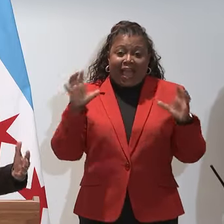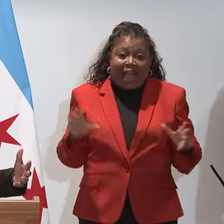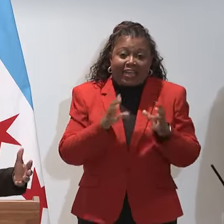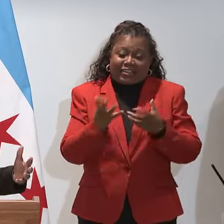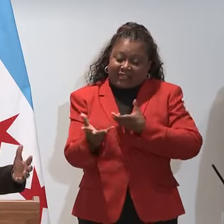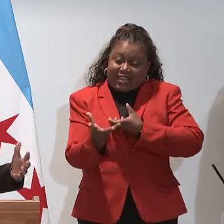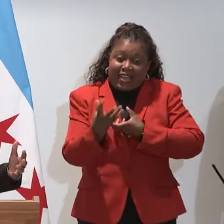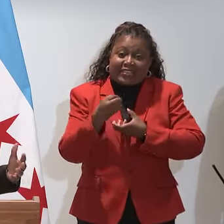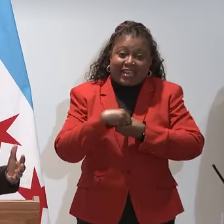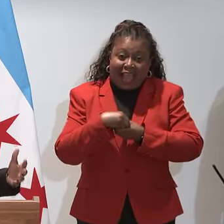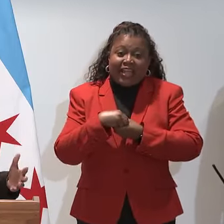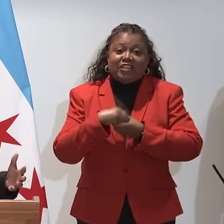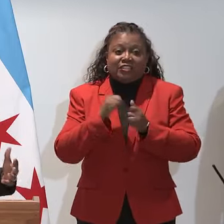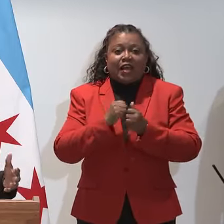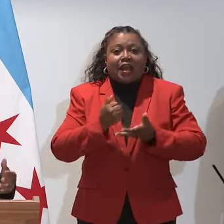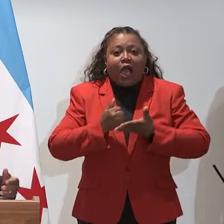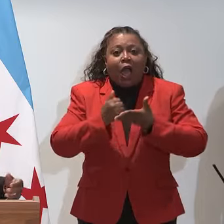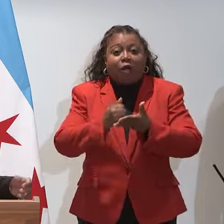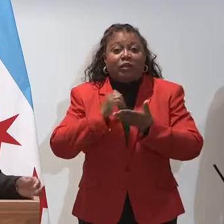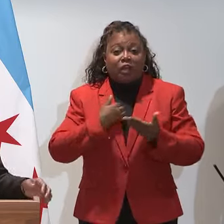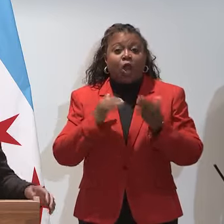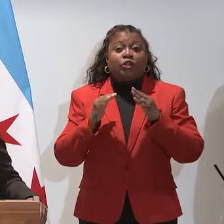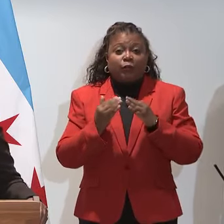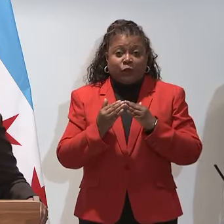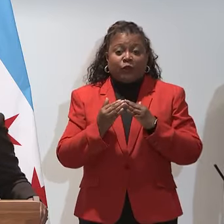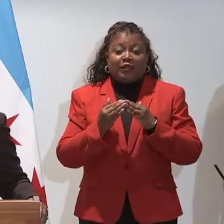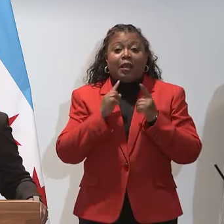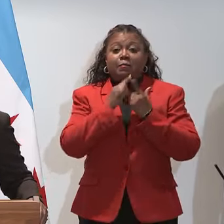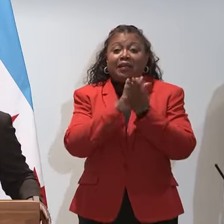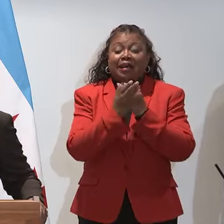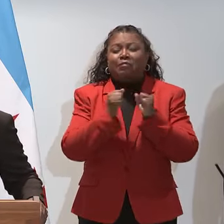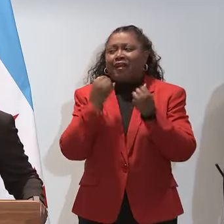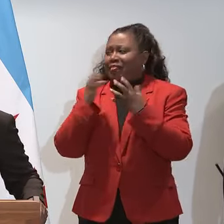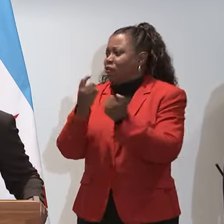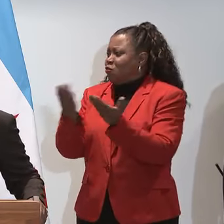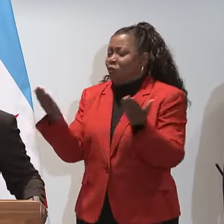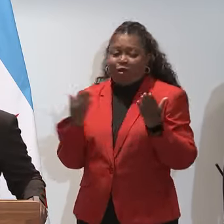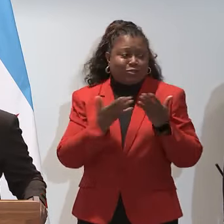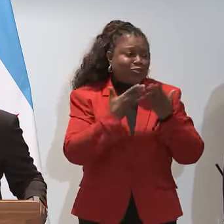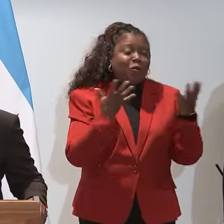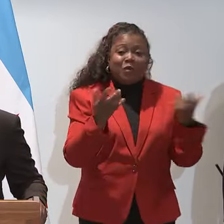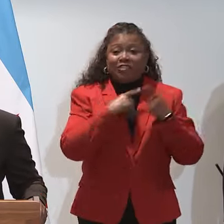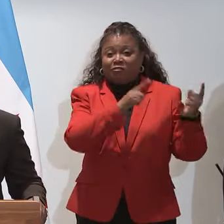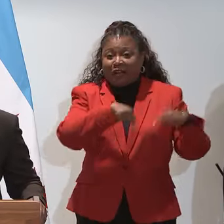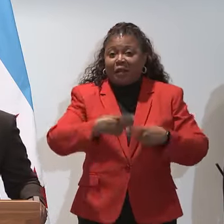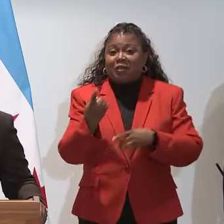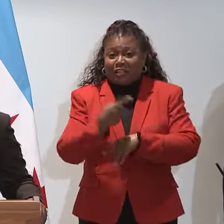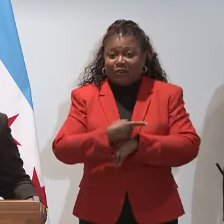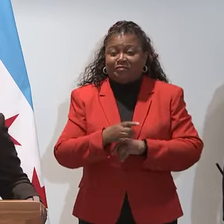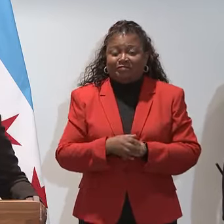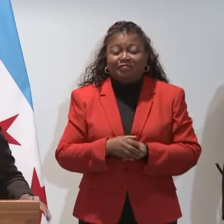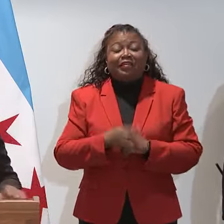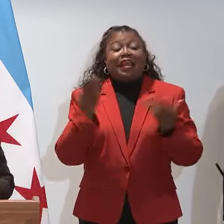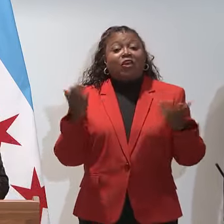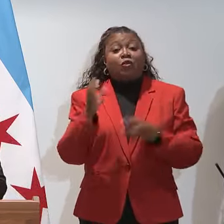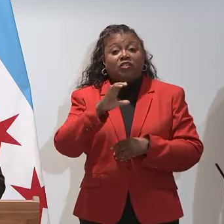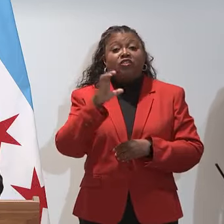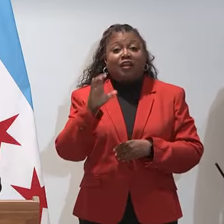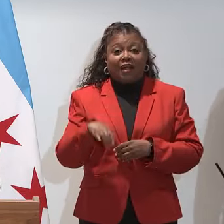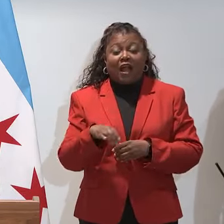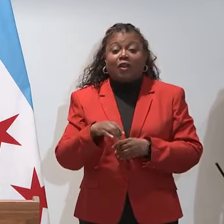actively engage in helping our communities be safe. Thank you all so much for being here. Here in